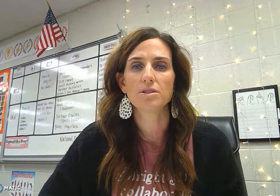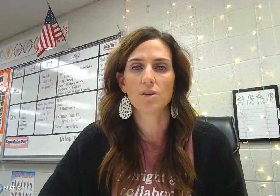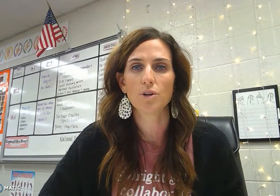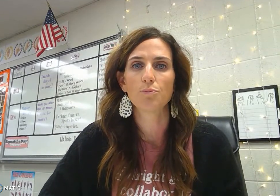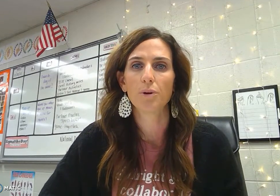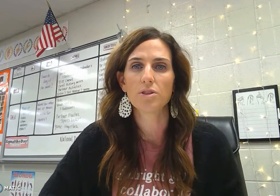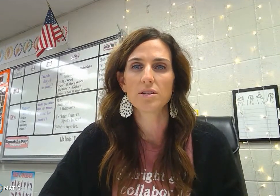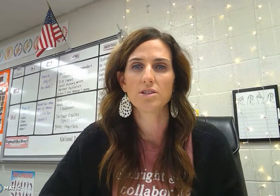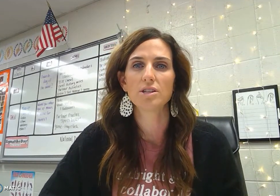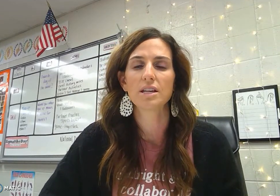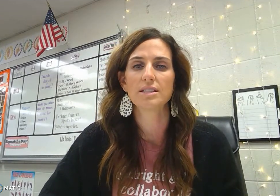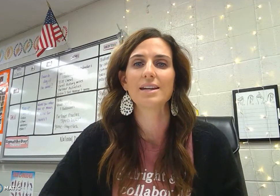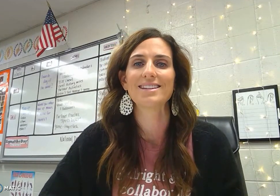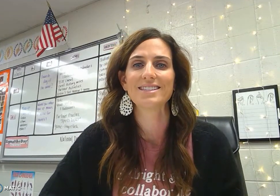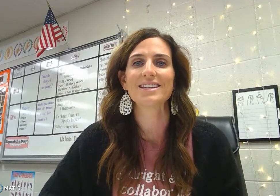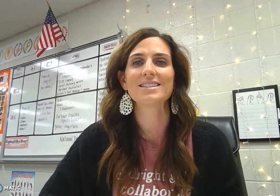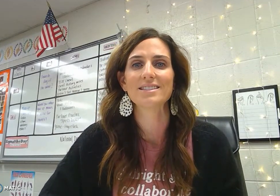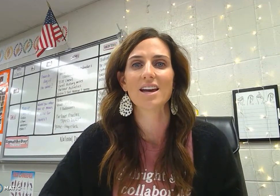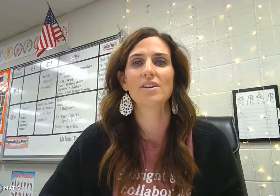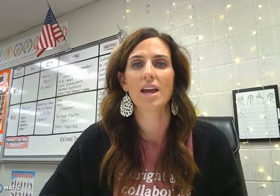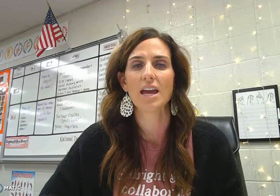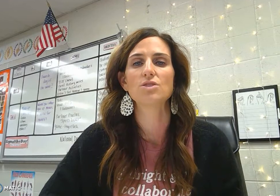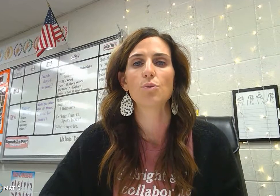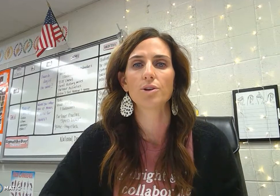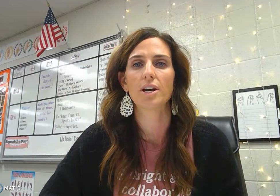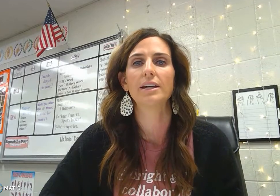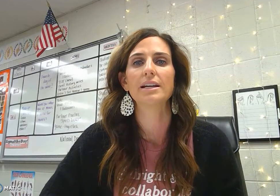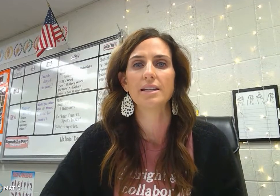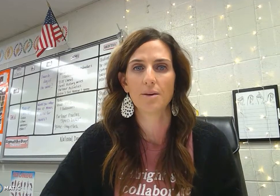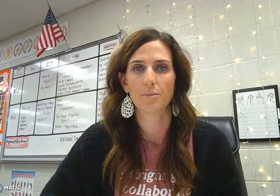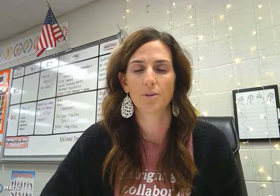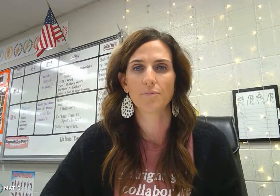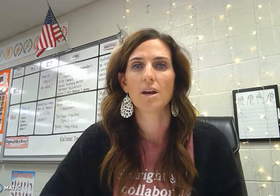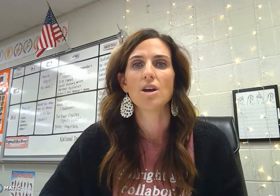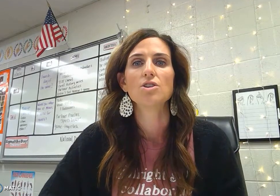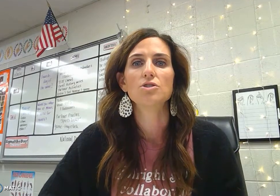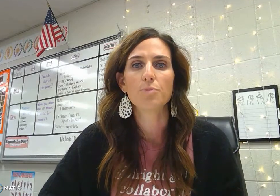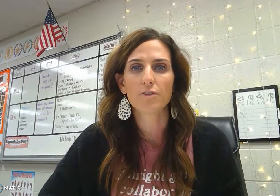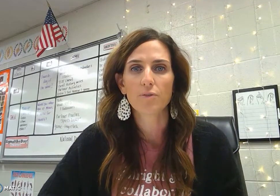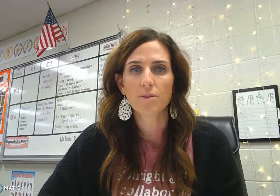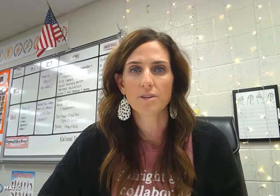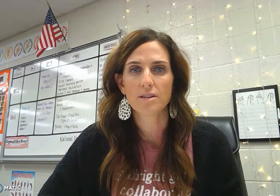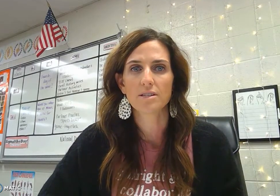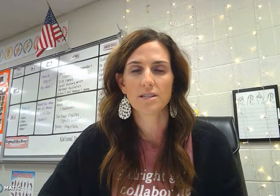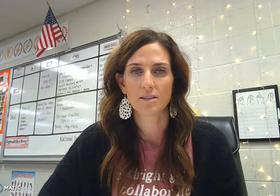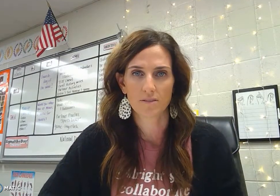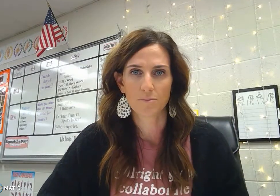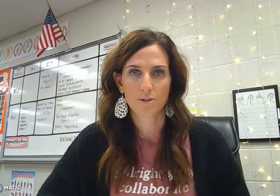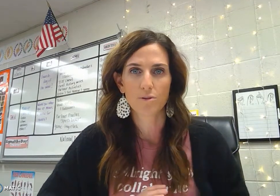in which both the digits contain a 6, 7, 8, or 9 number. To perform